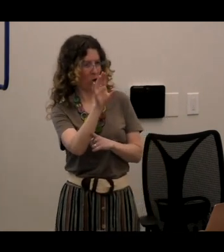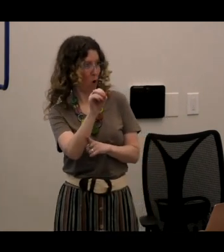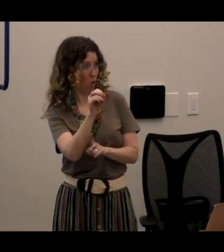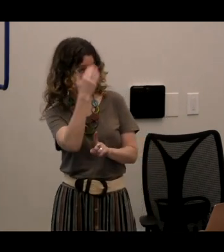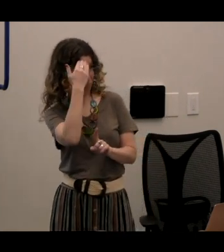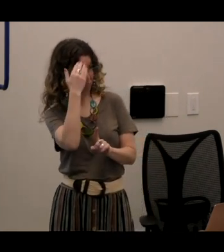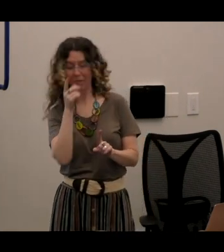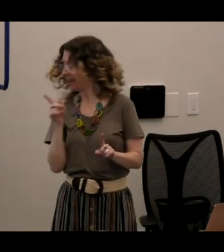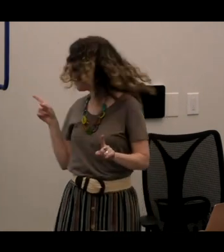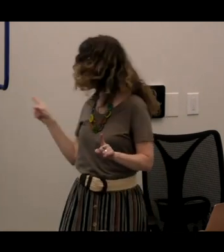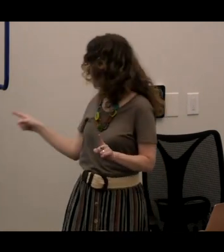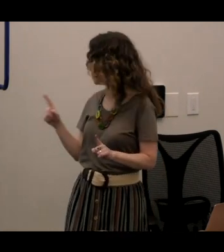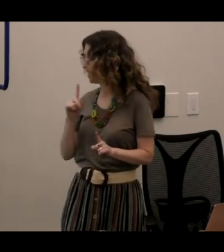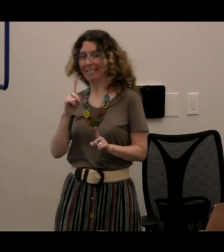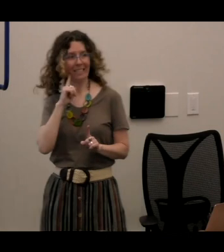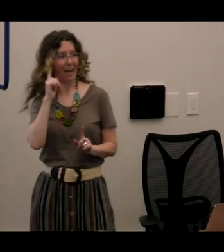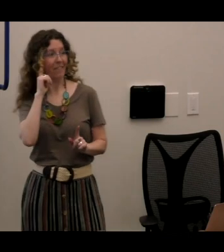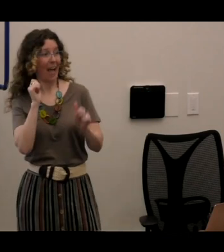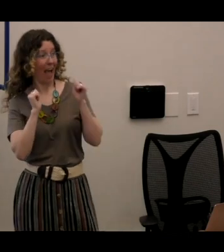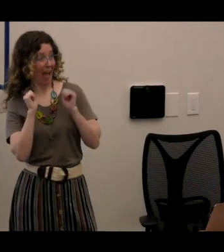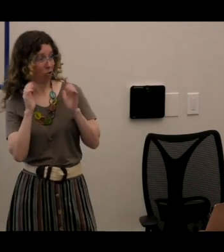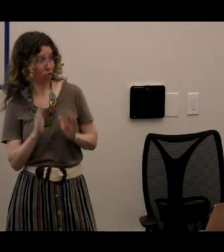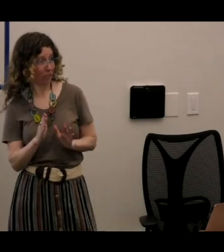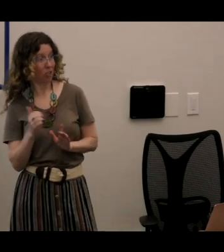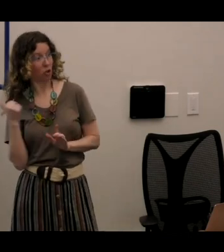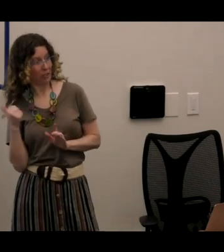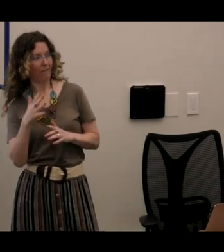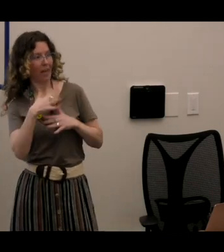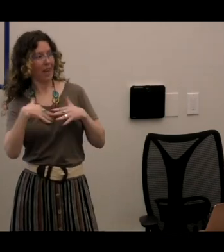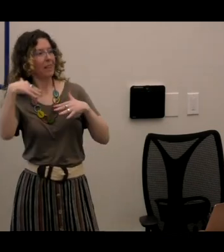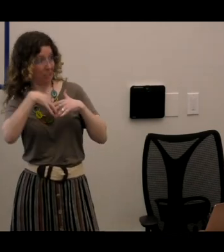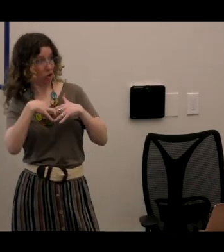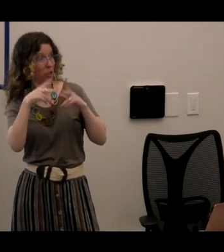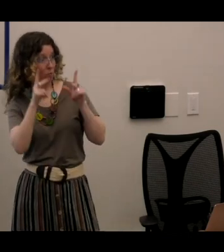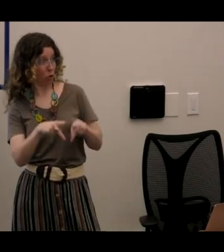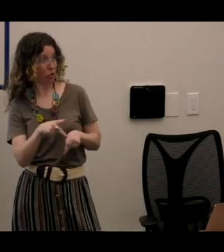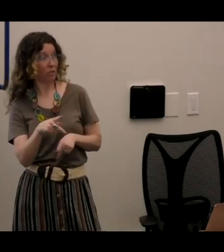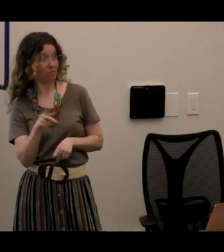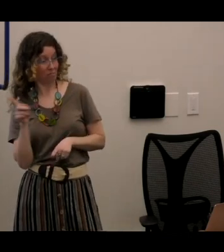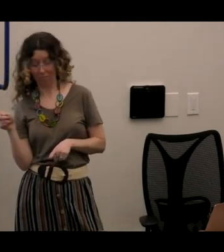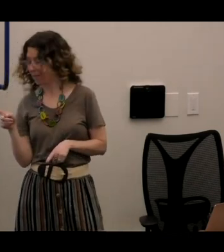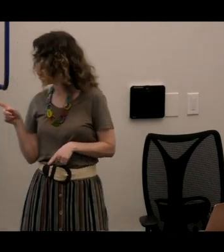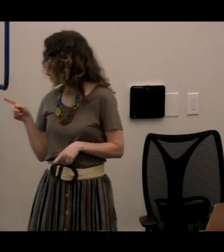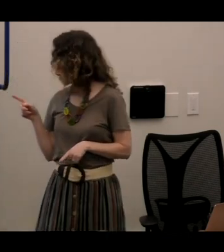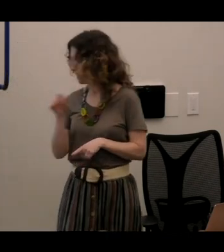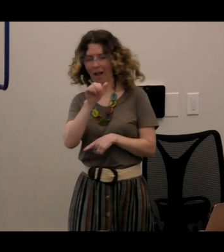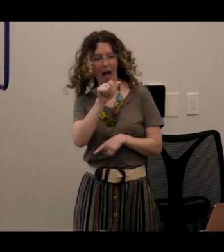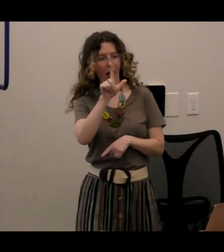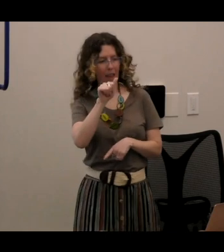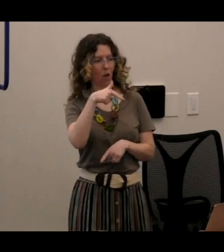which is sort of a superhero. I don't know if you're familiar with. And the deaf actress here is Alipa Cox, an Indigenous person.